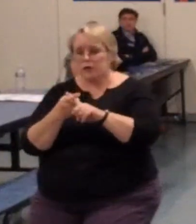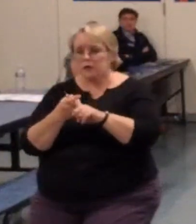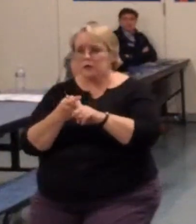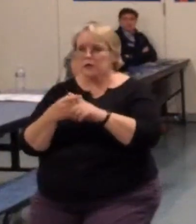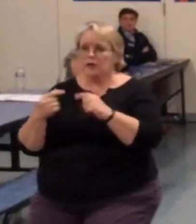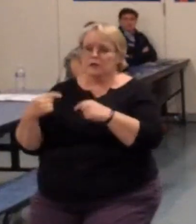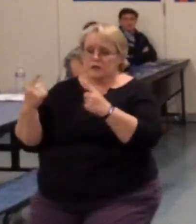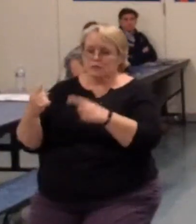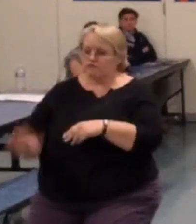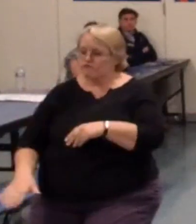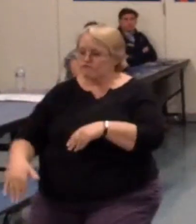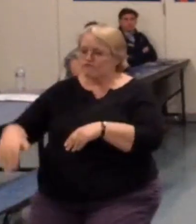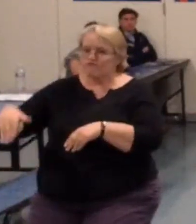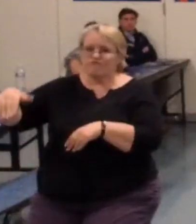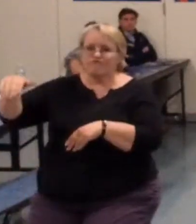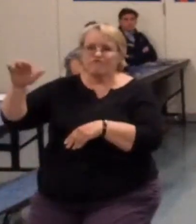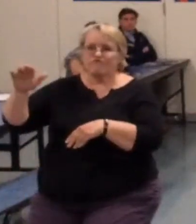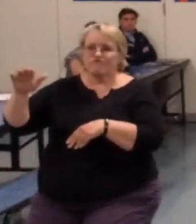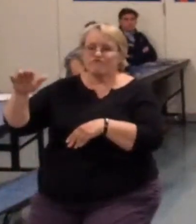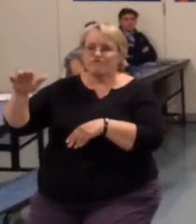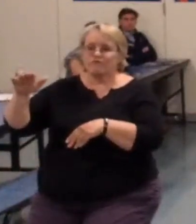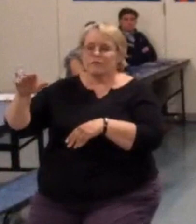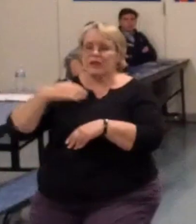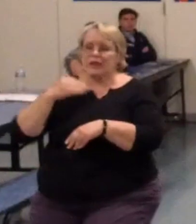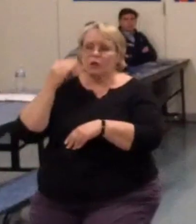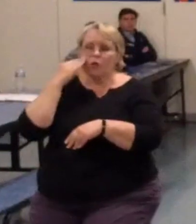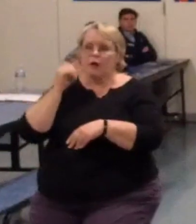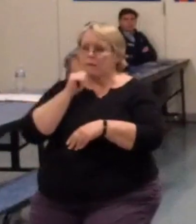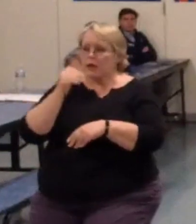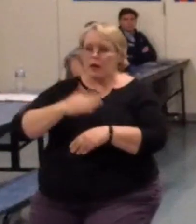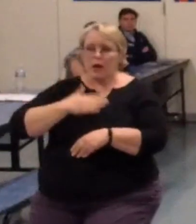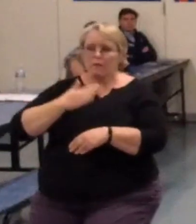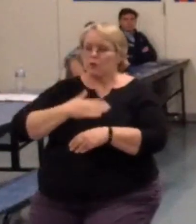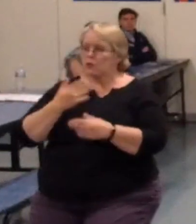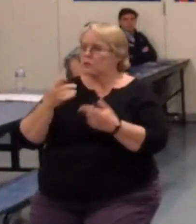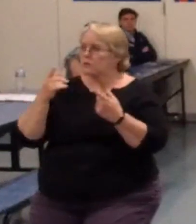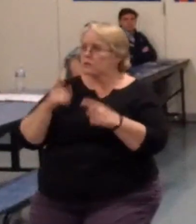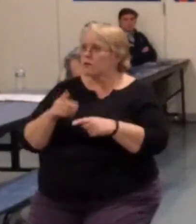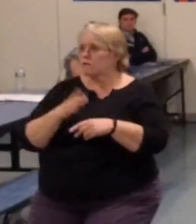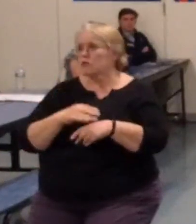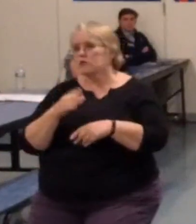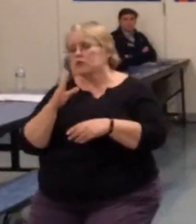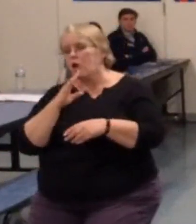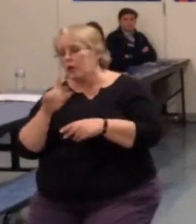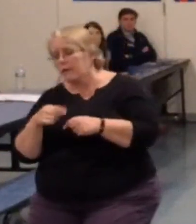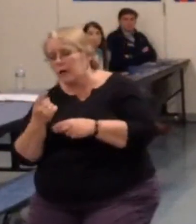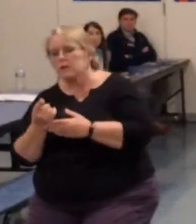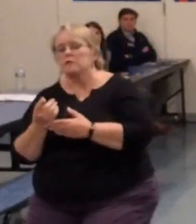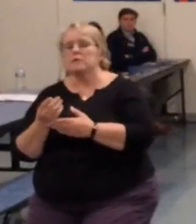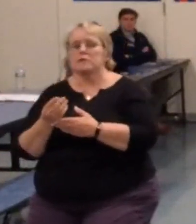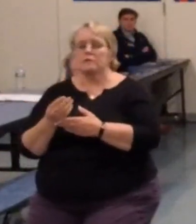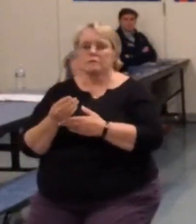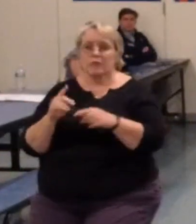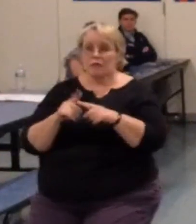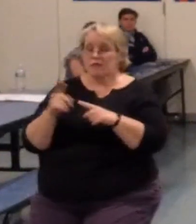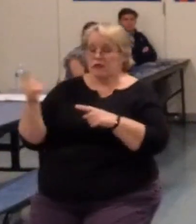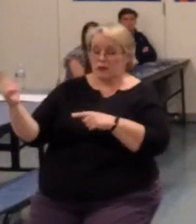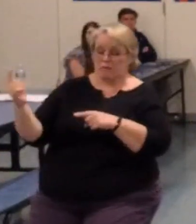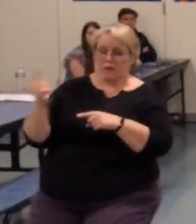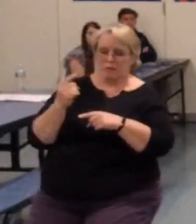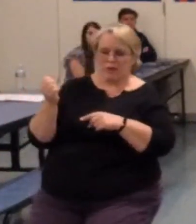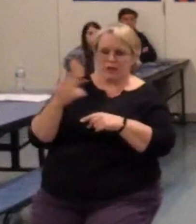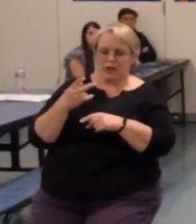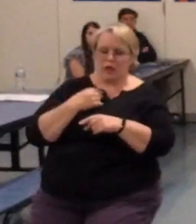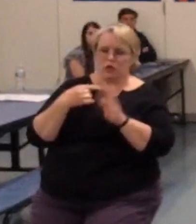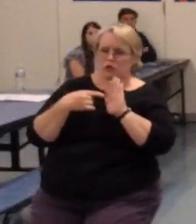since grade school. And he knows I'm not happy with what's going on, and he tried to talk to me about it. But when he came back and I